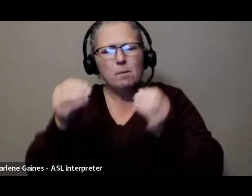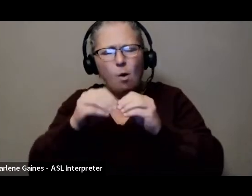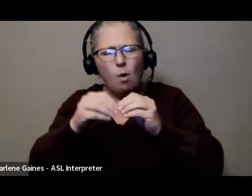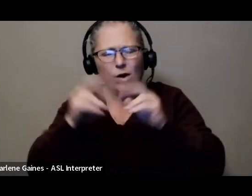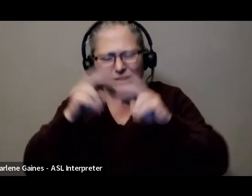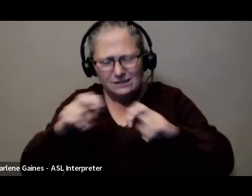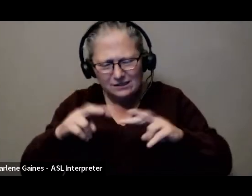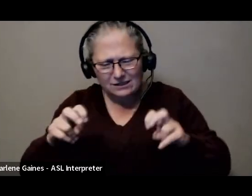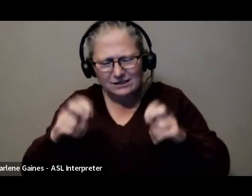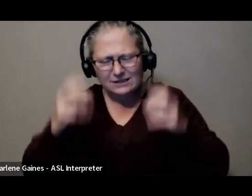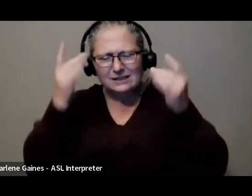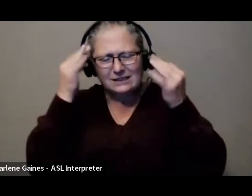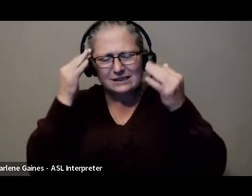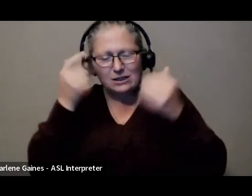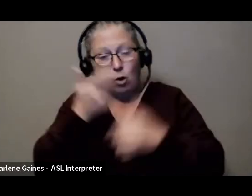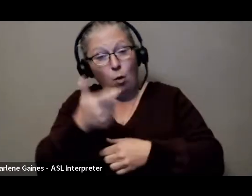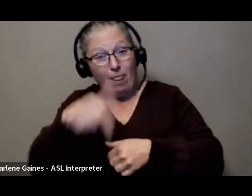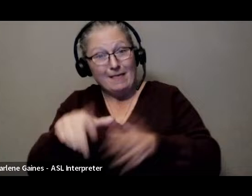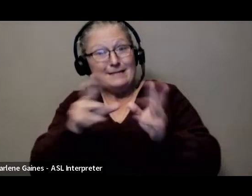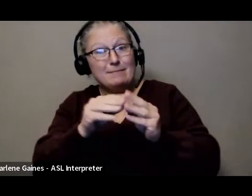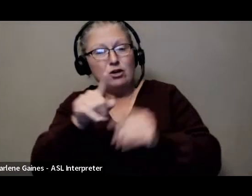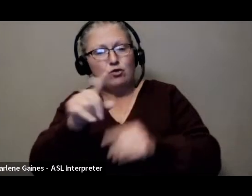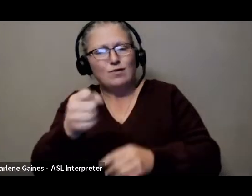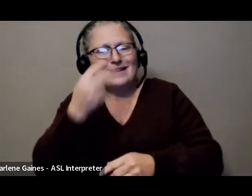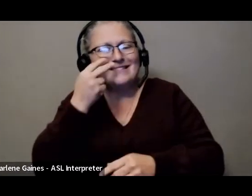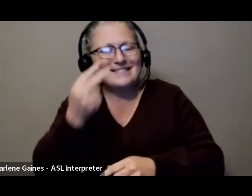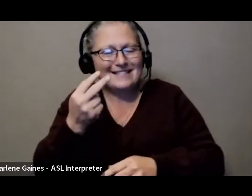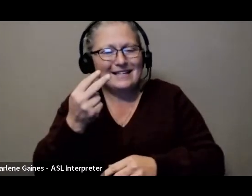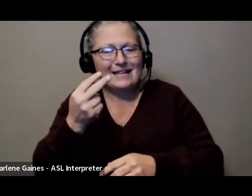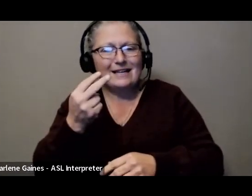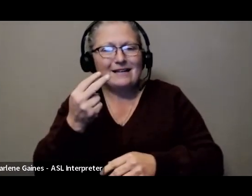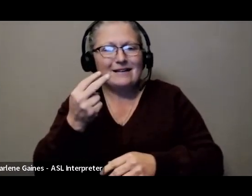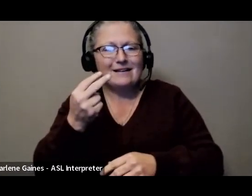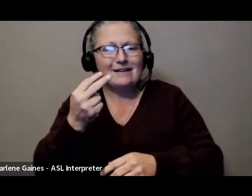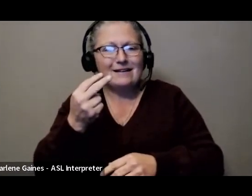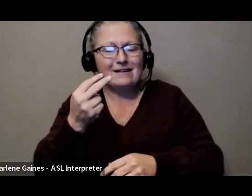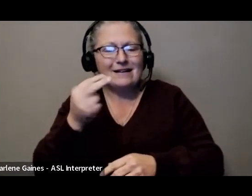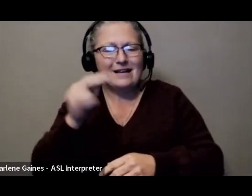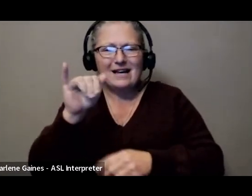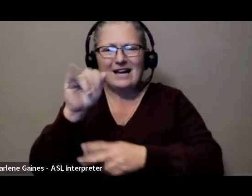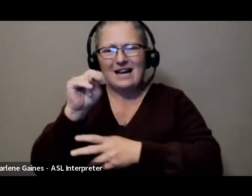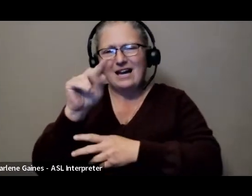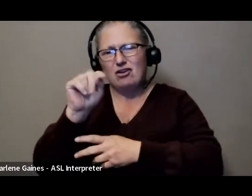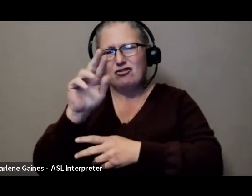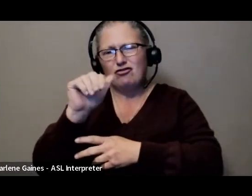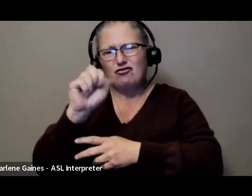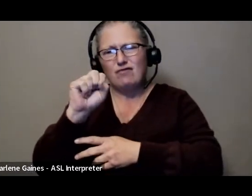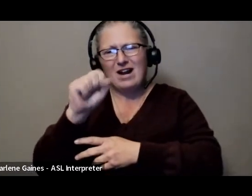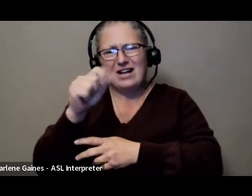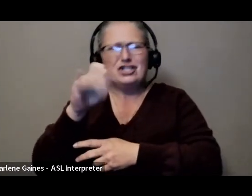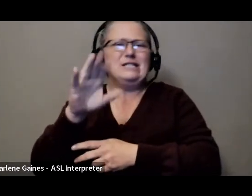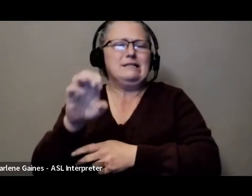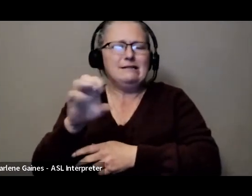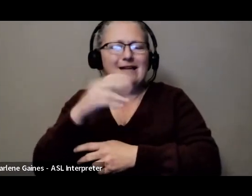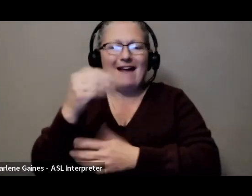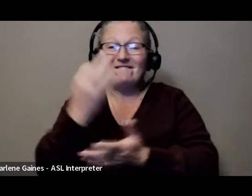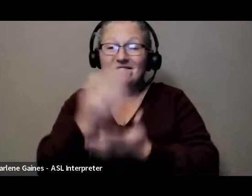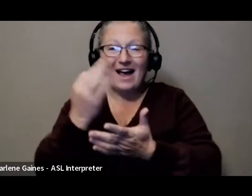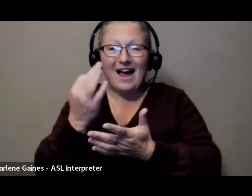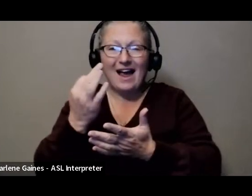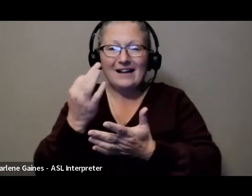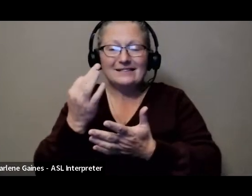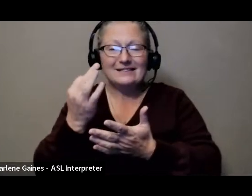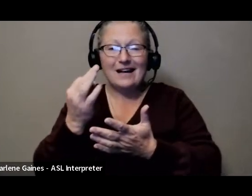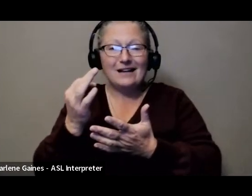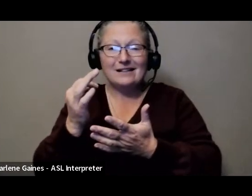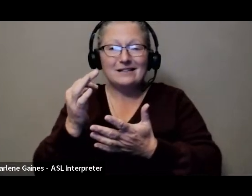And even watching this meeting, you can see where there's intransigence and there's facts and it's muddled all the way